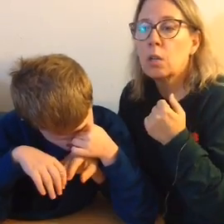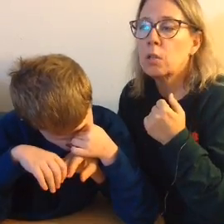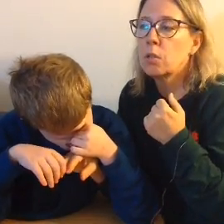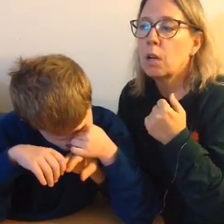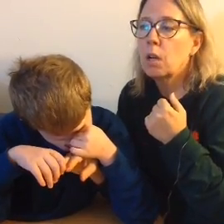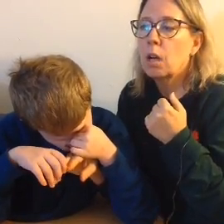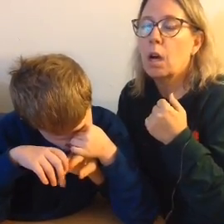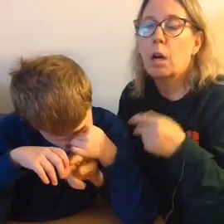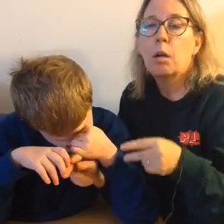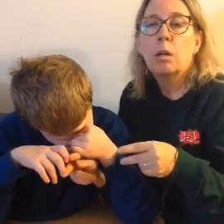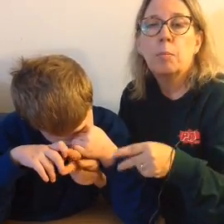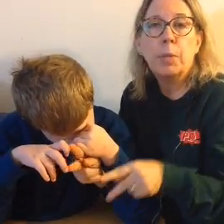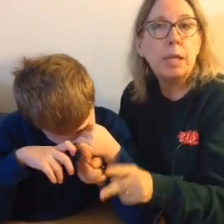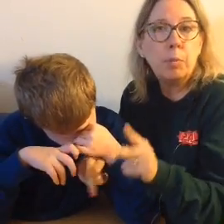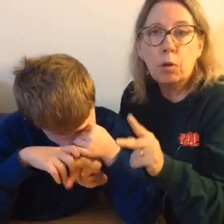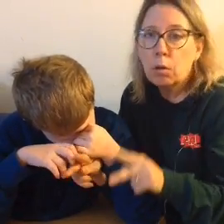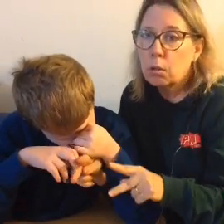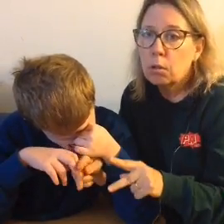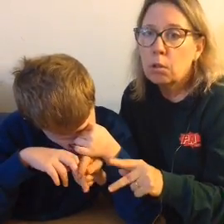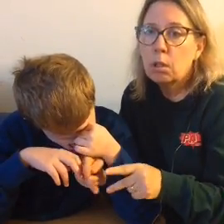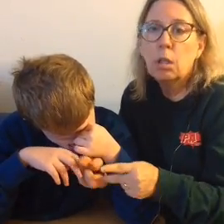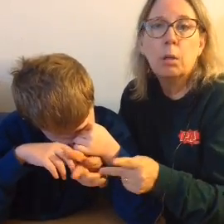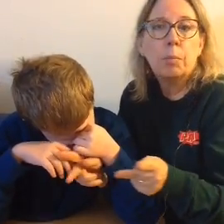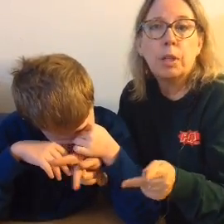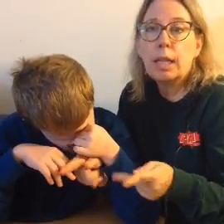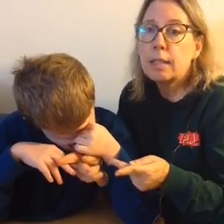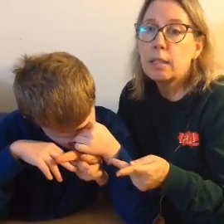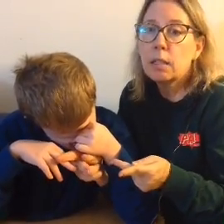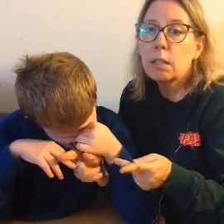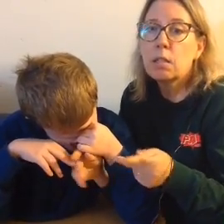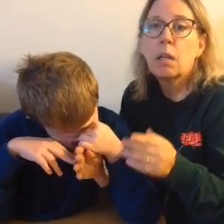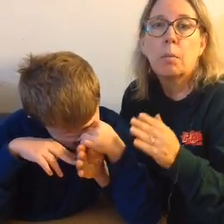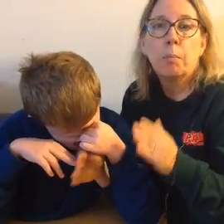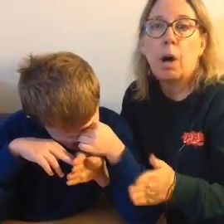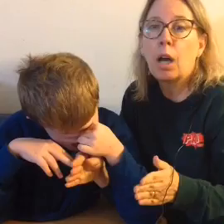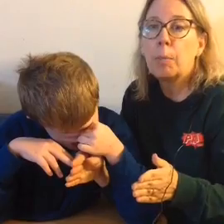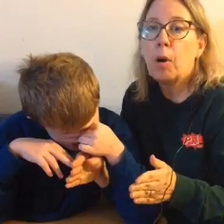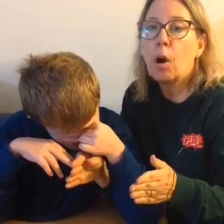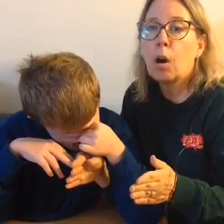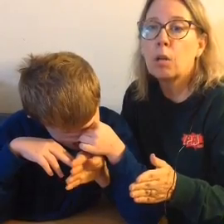colors, people, places, body parts,